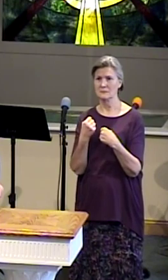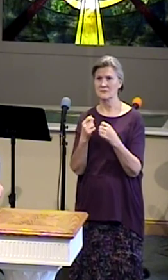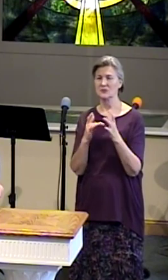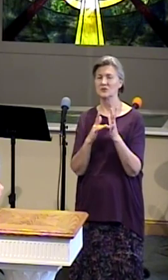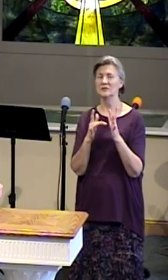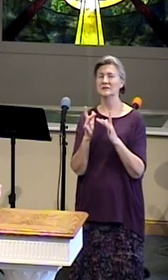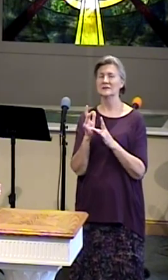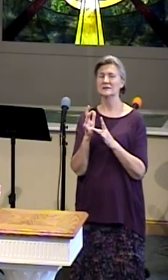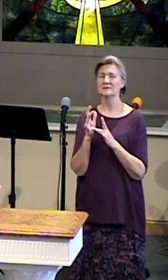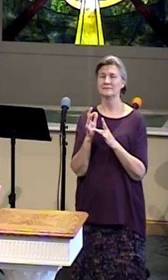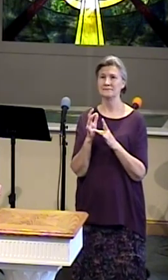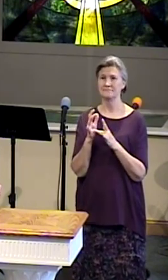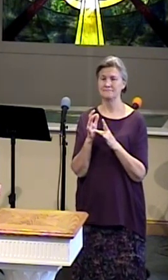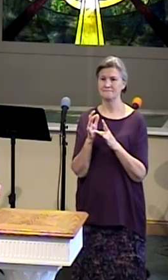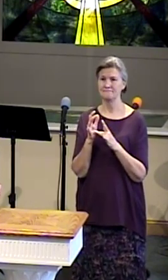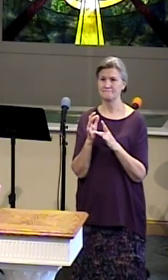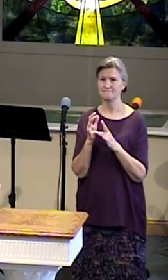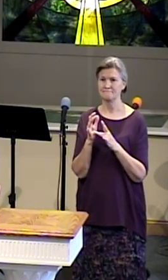Jesus.